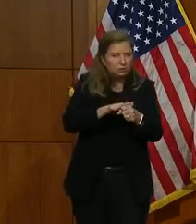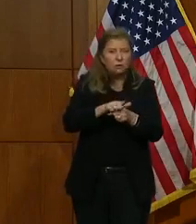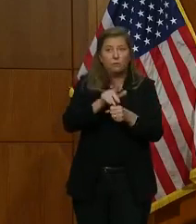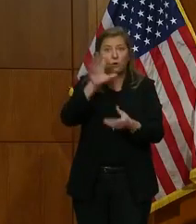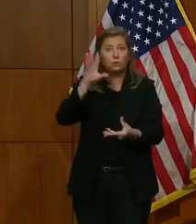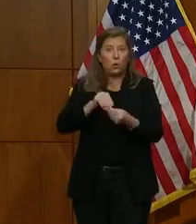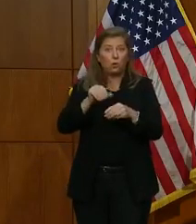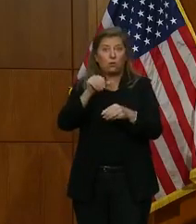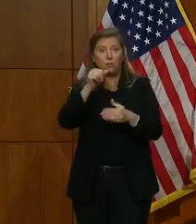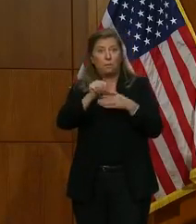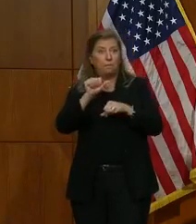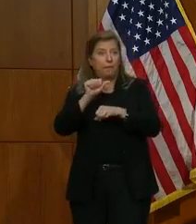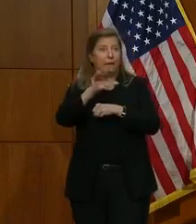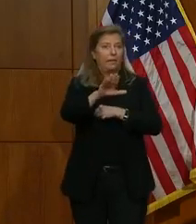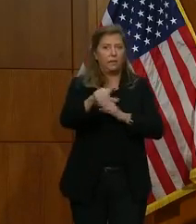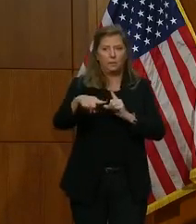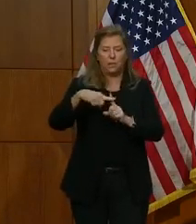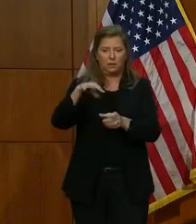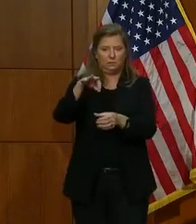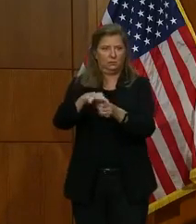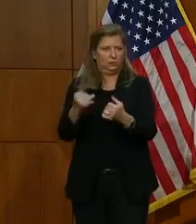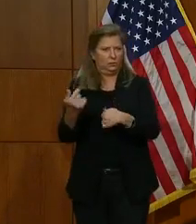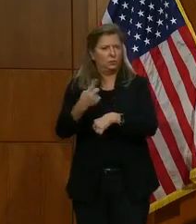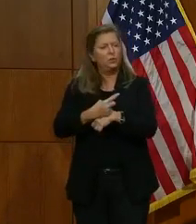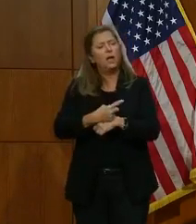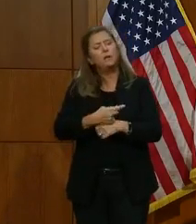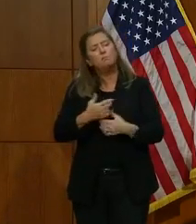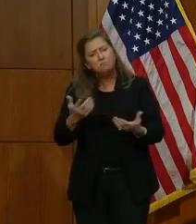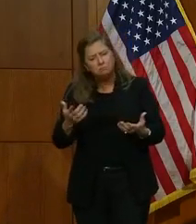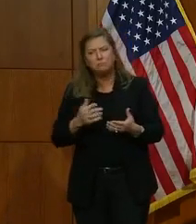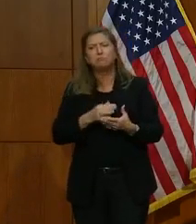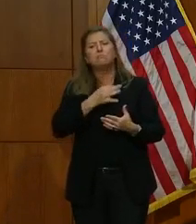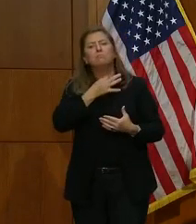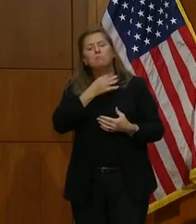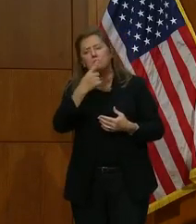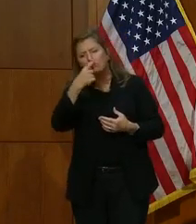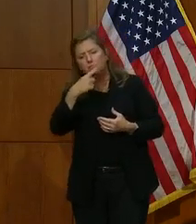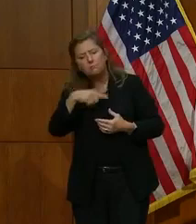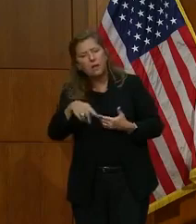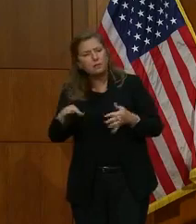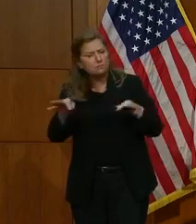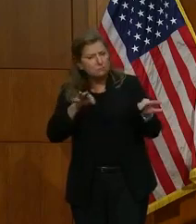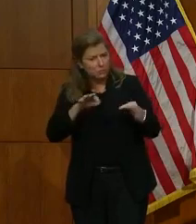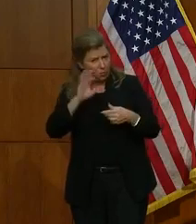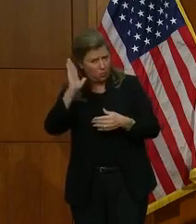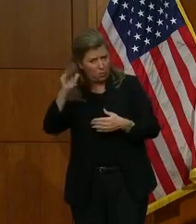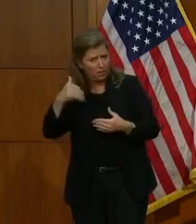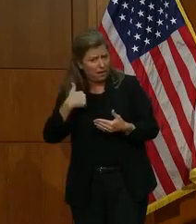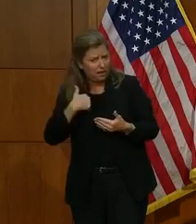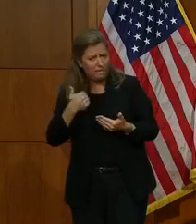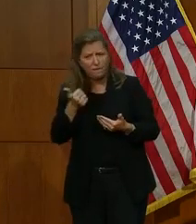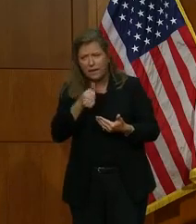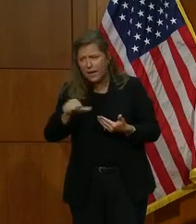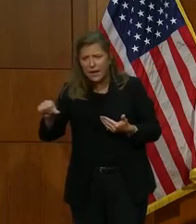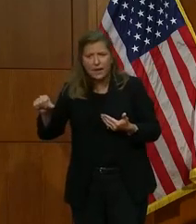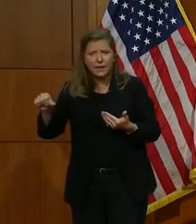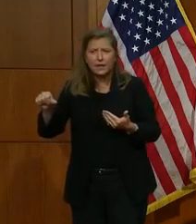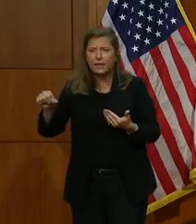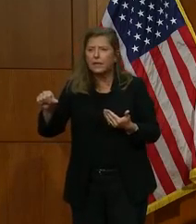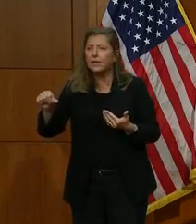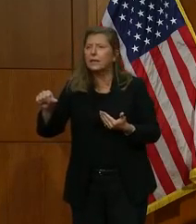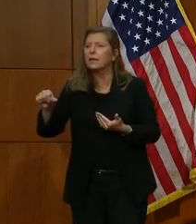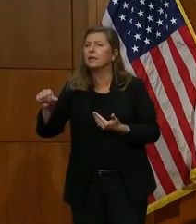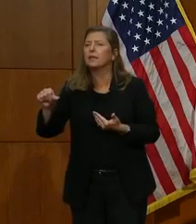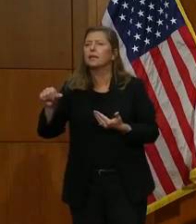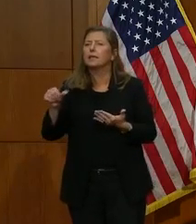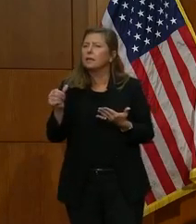mail-in advanced votes. And then could you just clarify, Commissioner, will there be any shifting in those